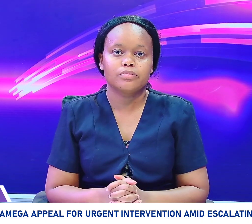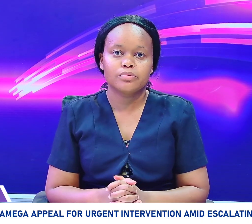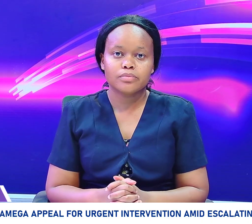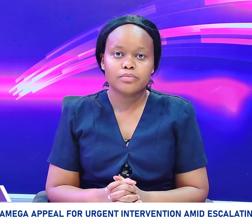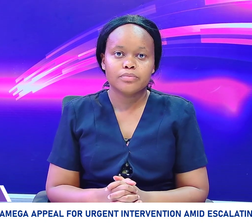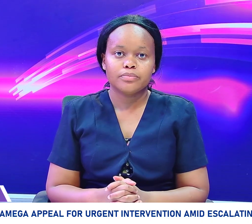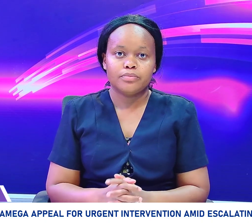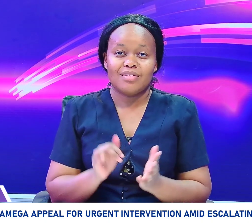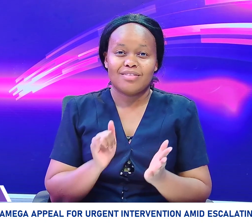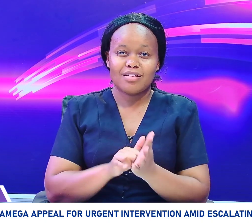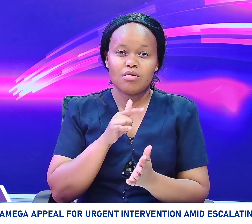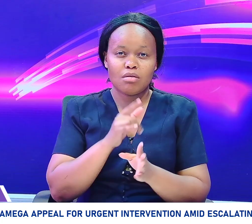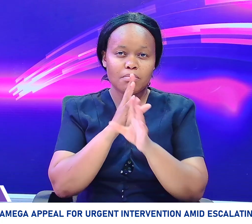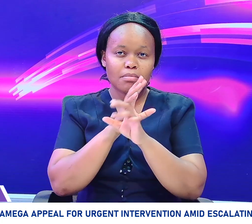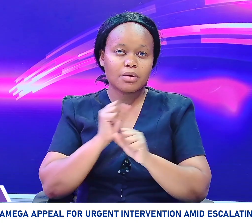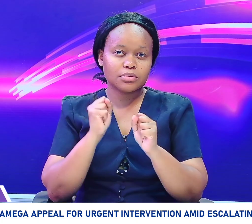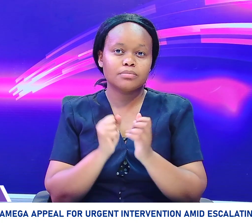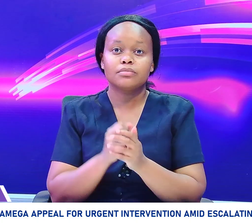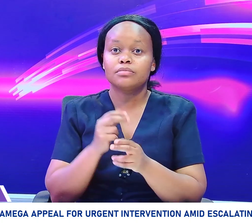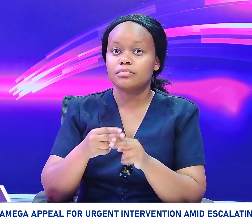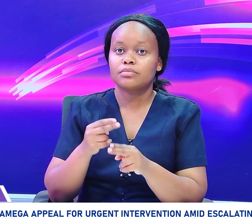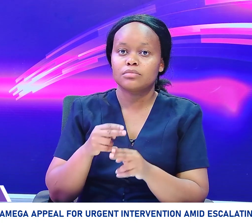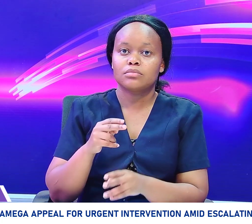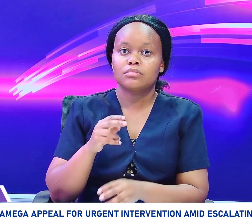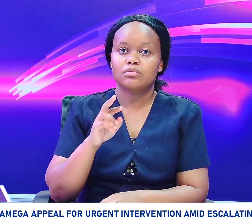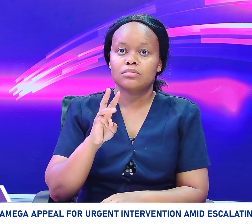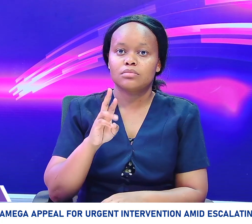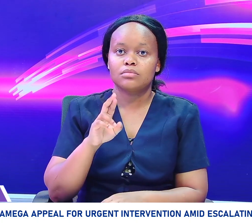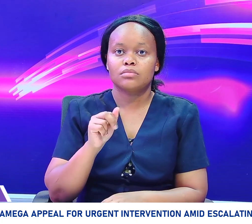The members warned that persistent wrangles risk